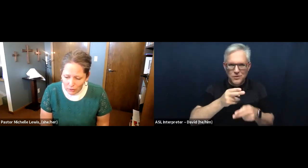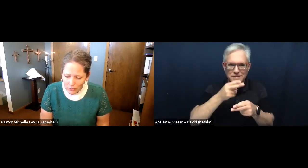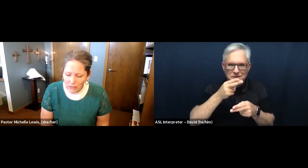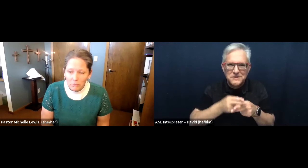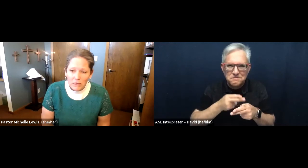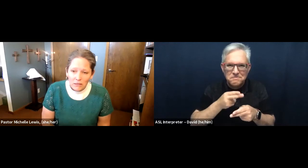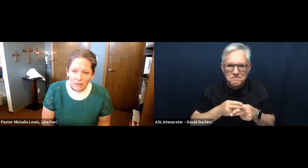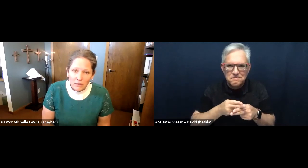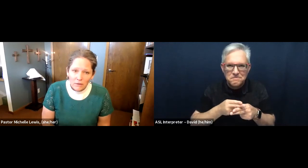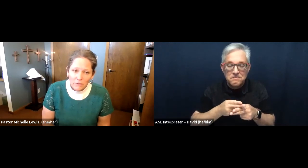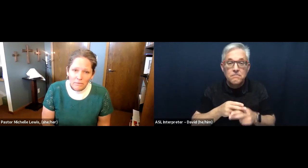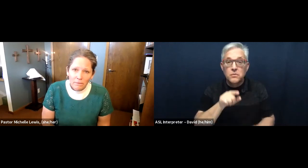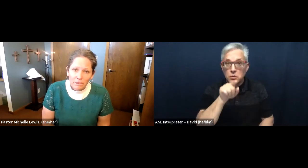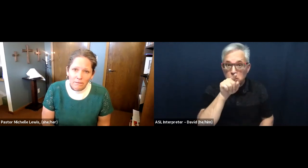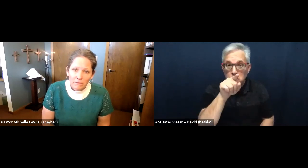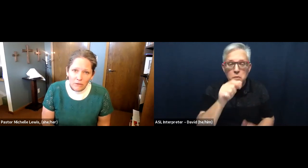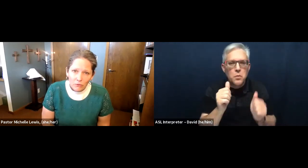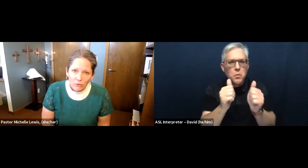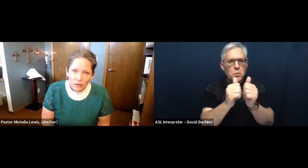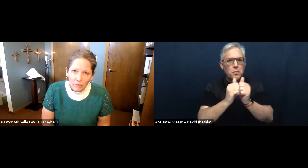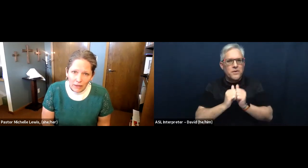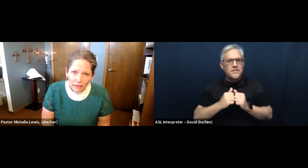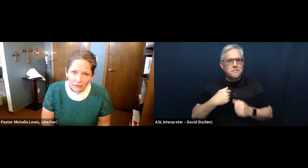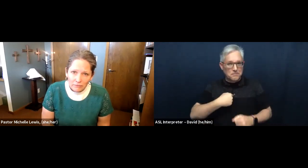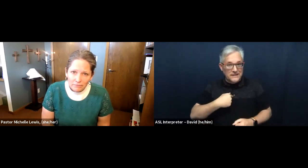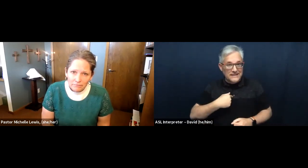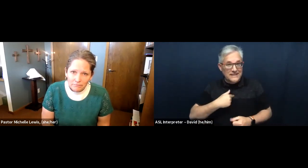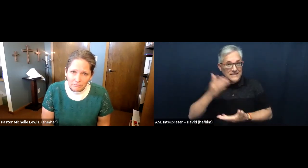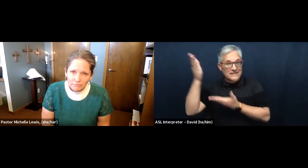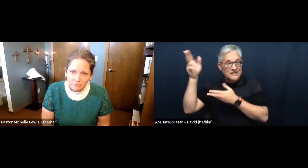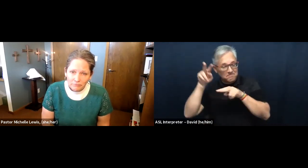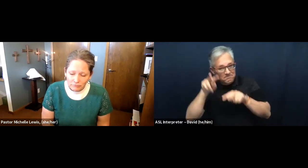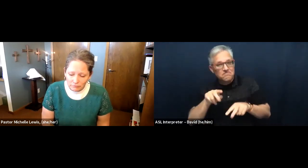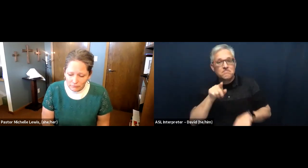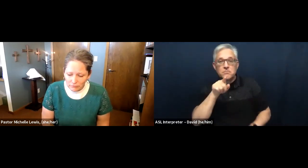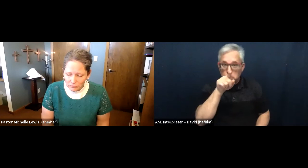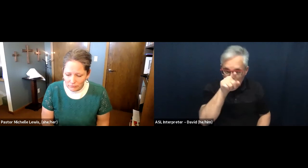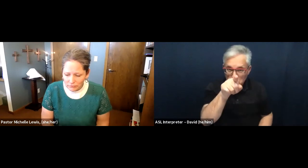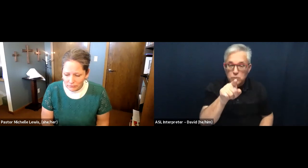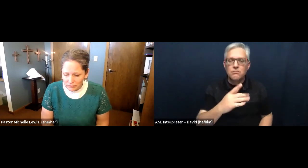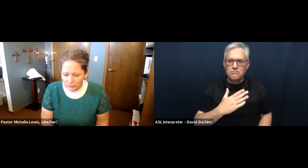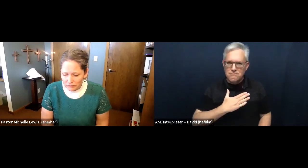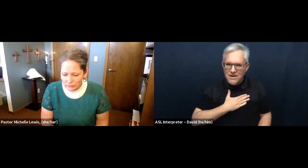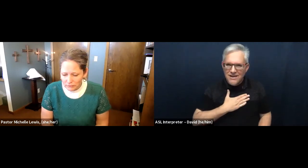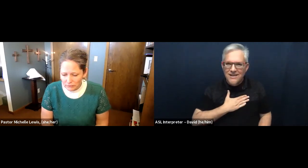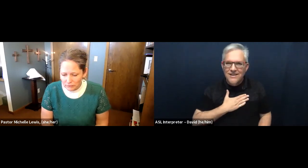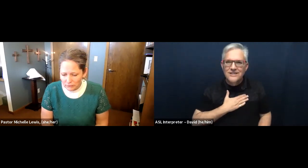You are with me. You are mine.